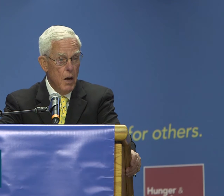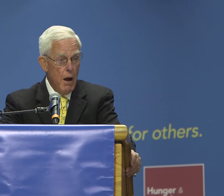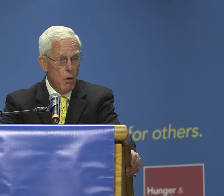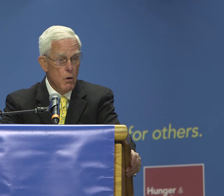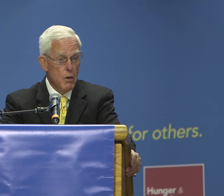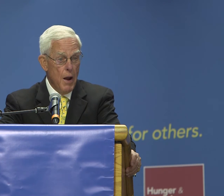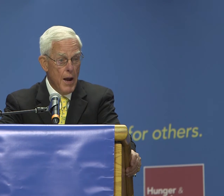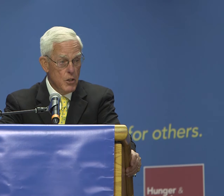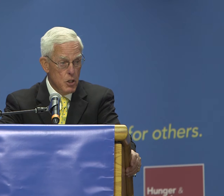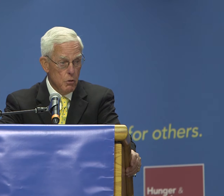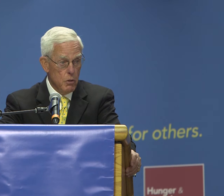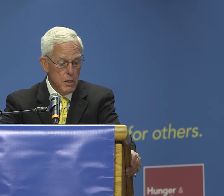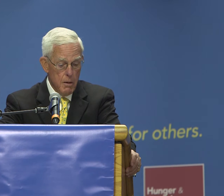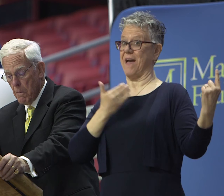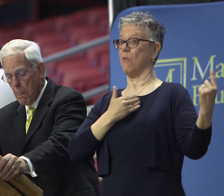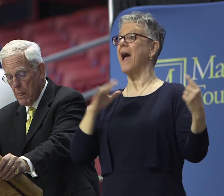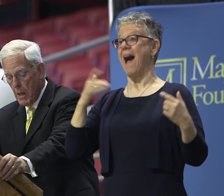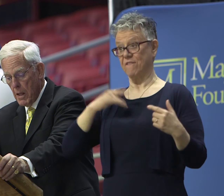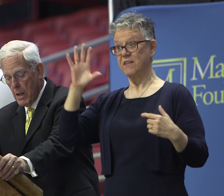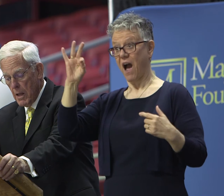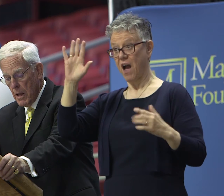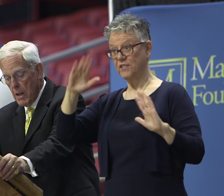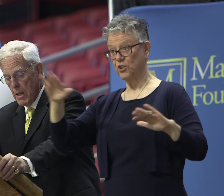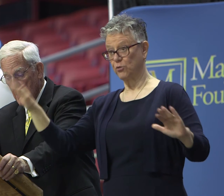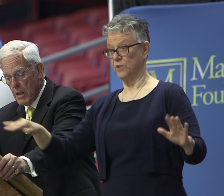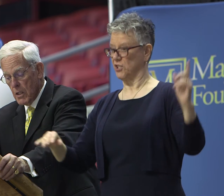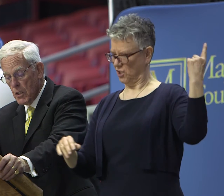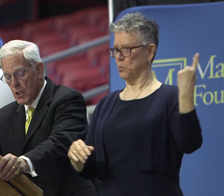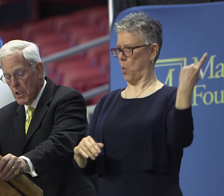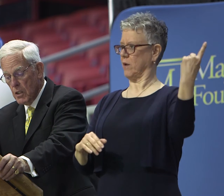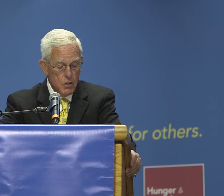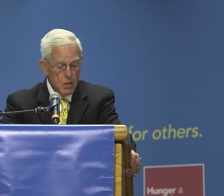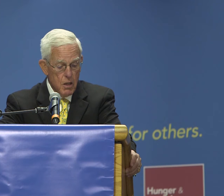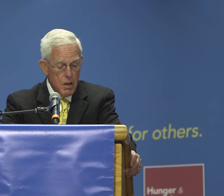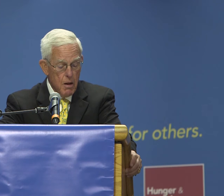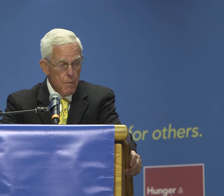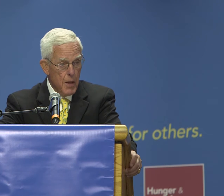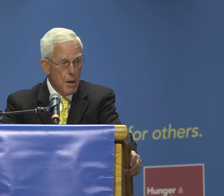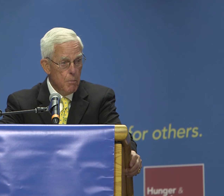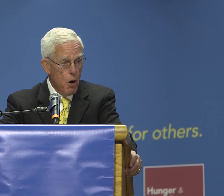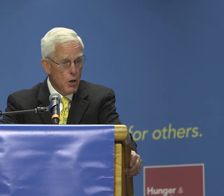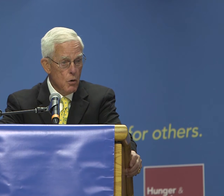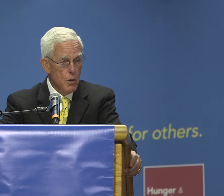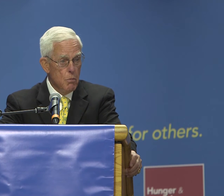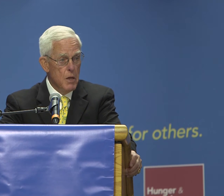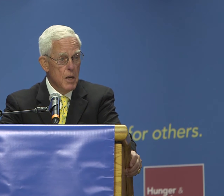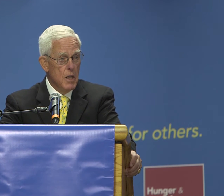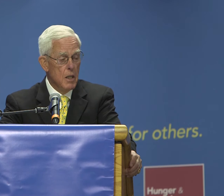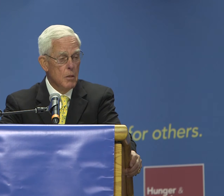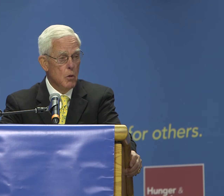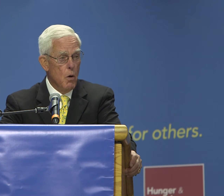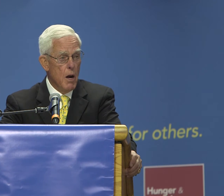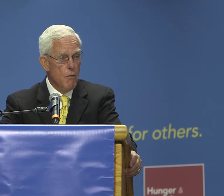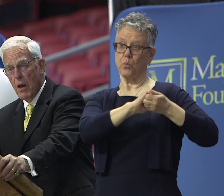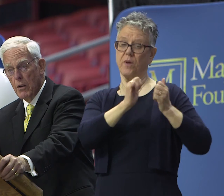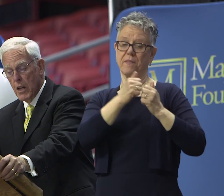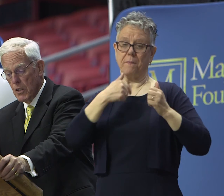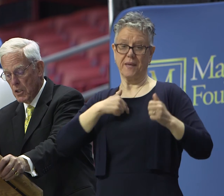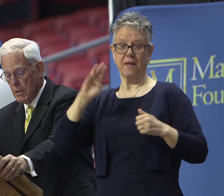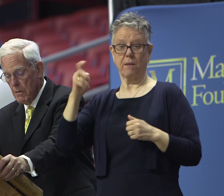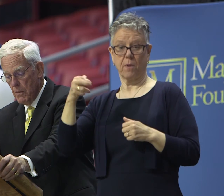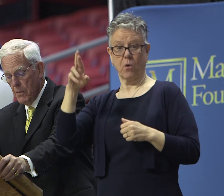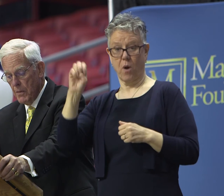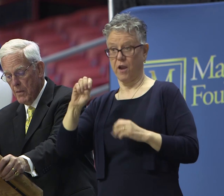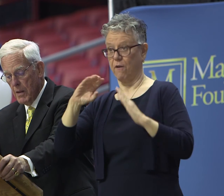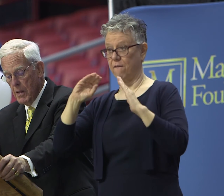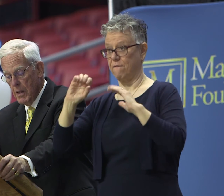of our 9 children. She's a partner with me in the Maguire